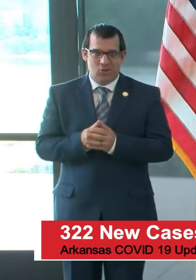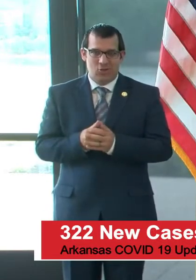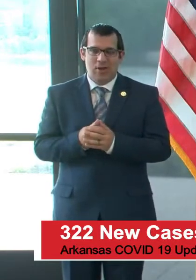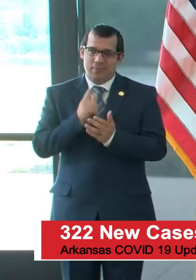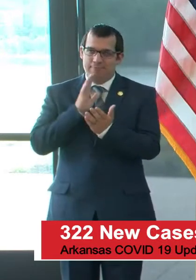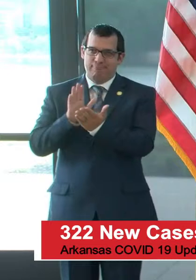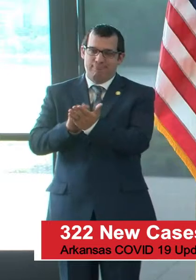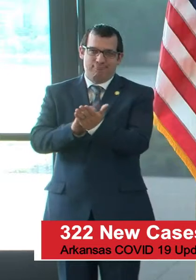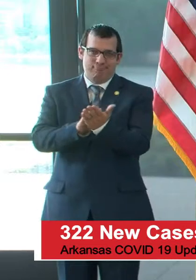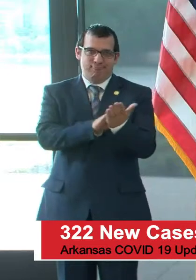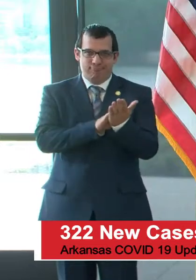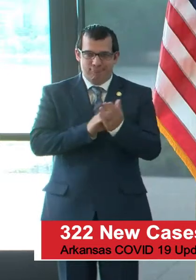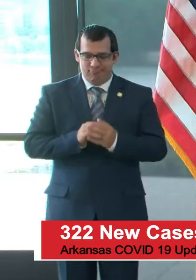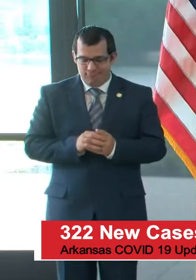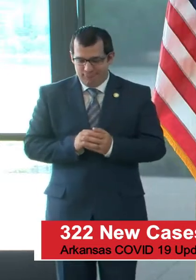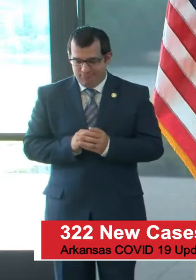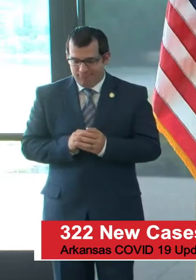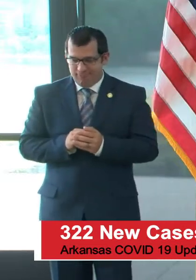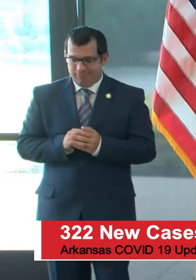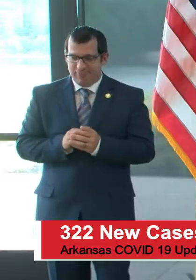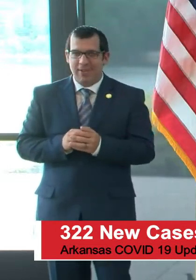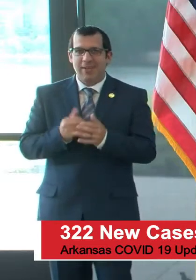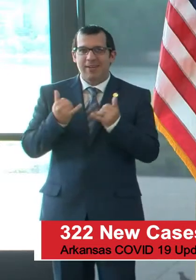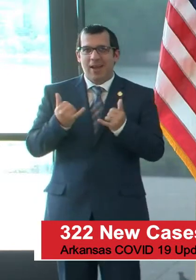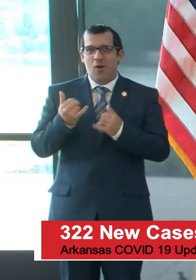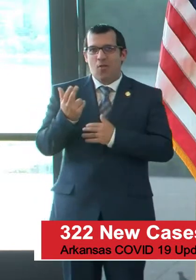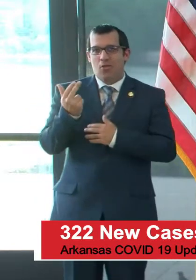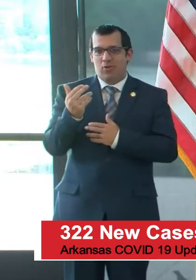I applaud that. So we now have